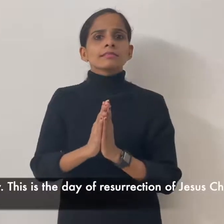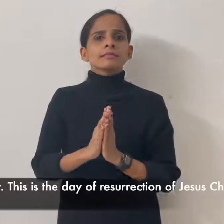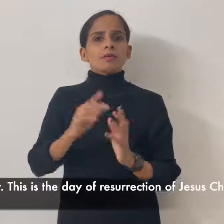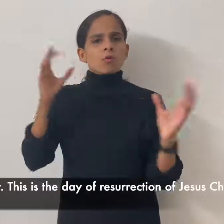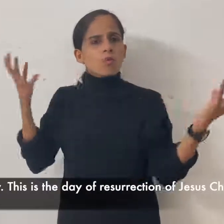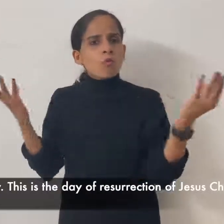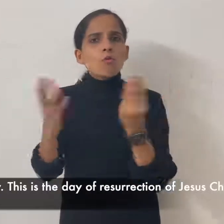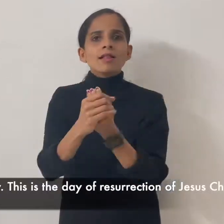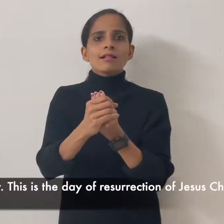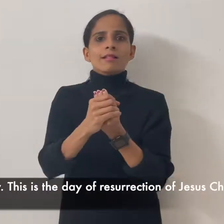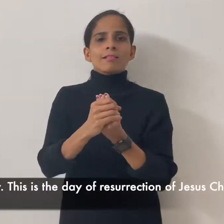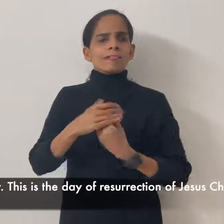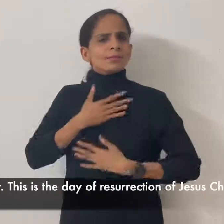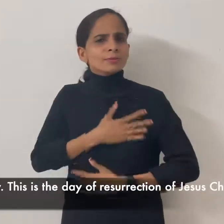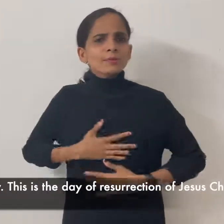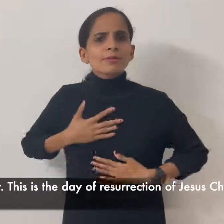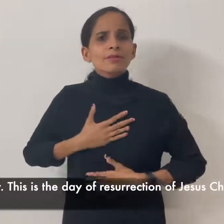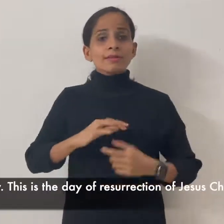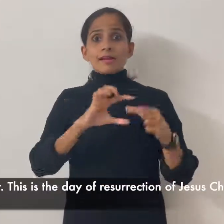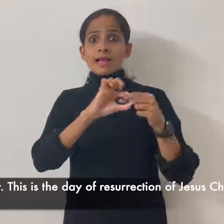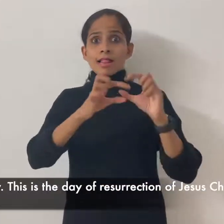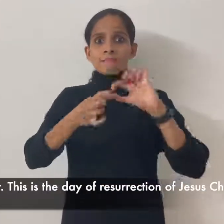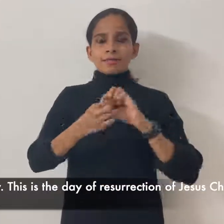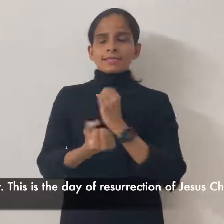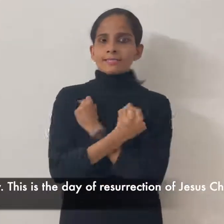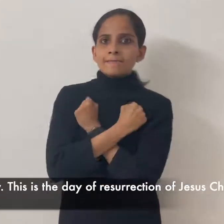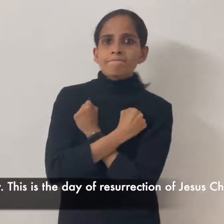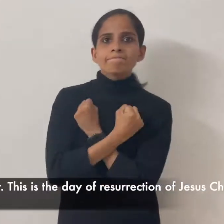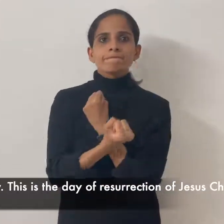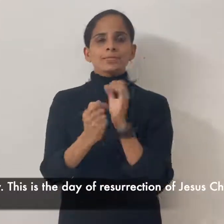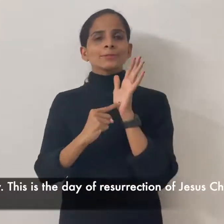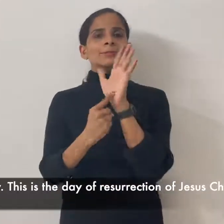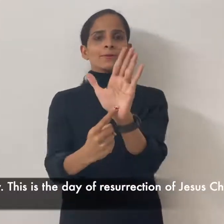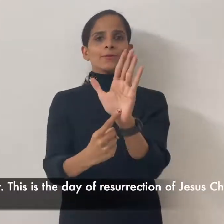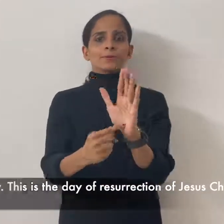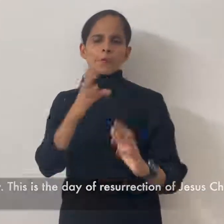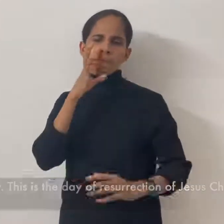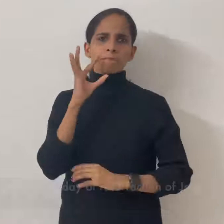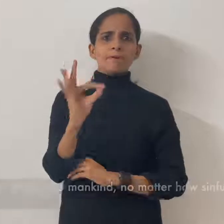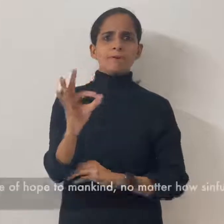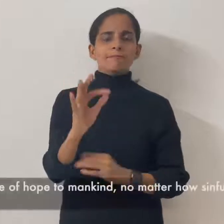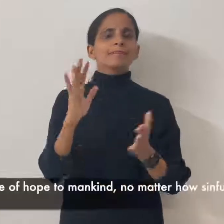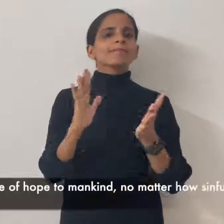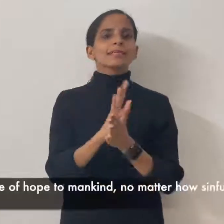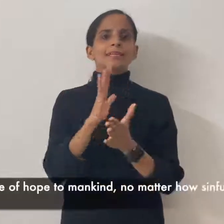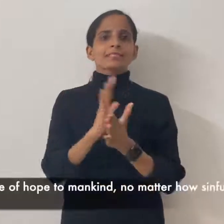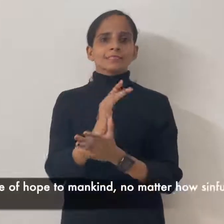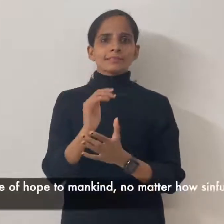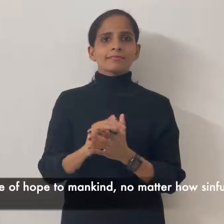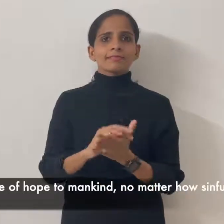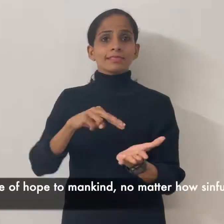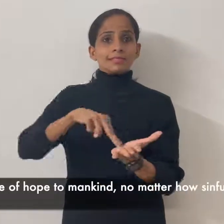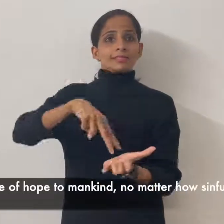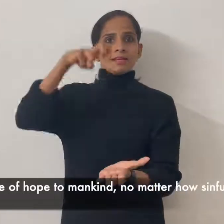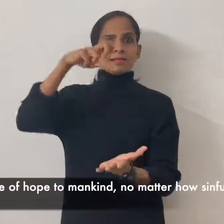unity. This is the day of resurrection of Jesus Christ, which gives a message of hope